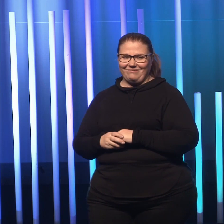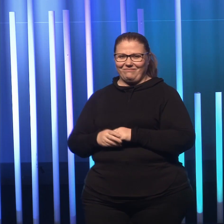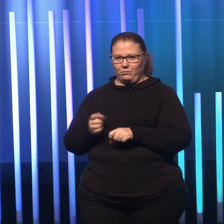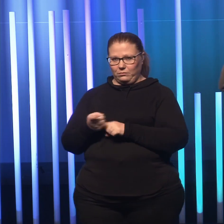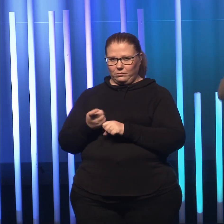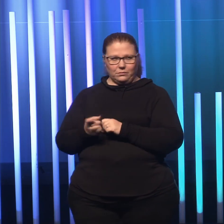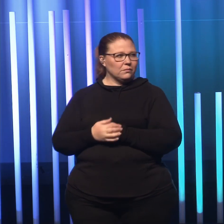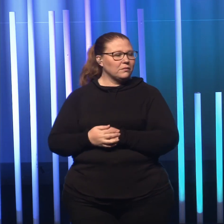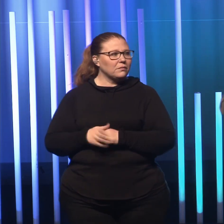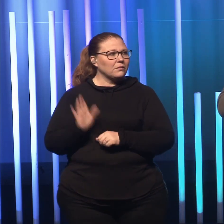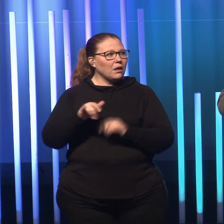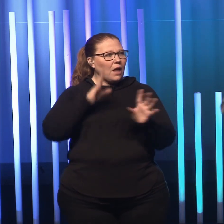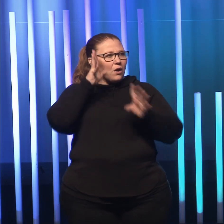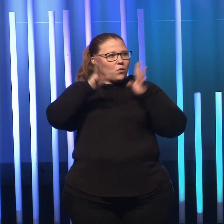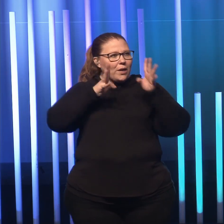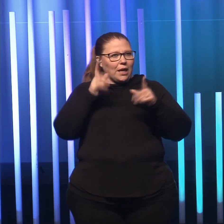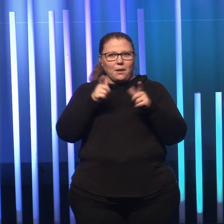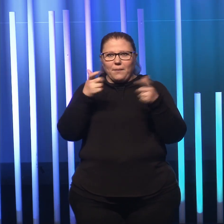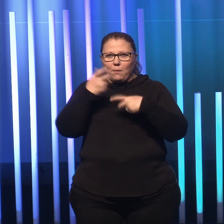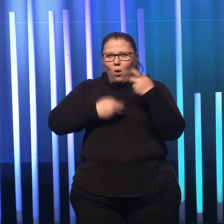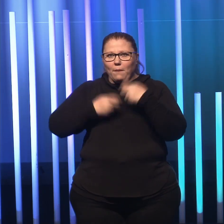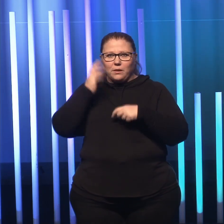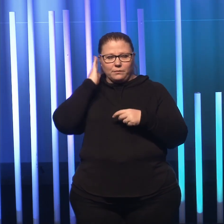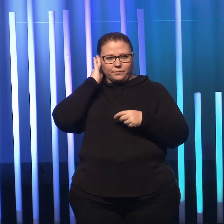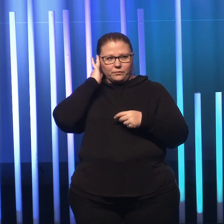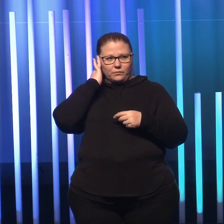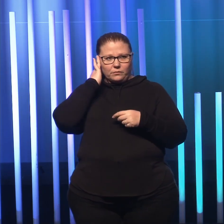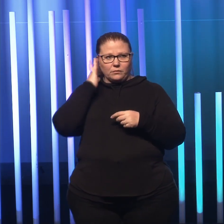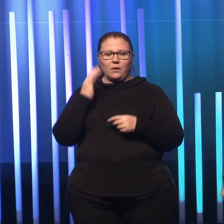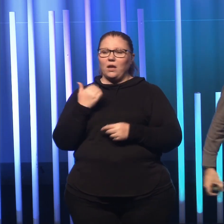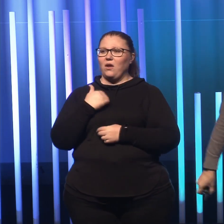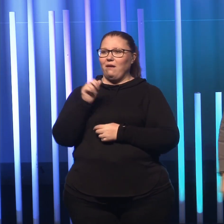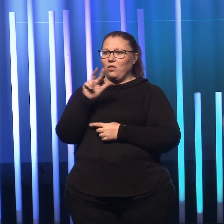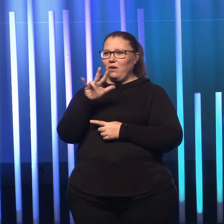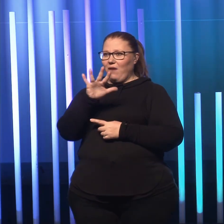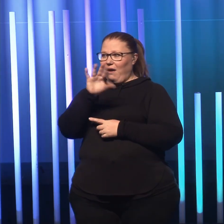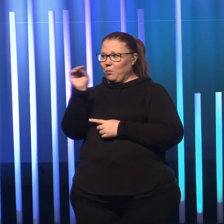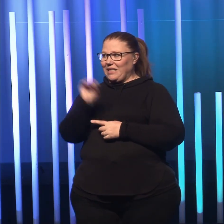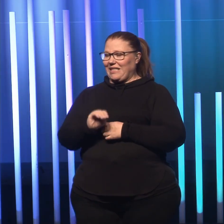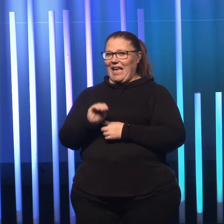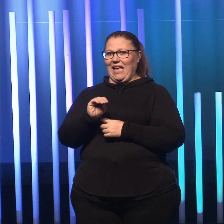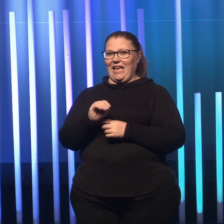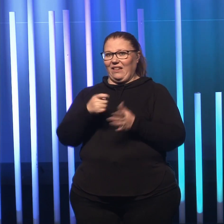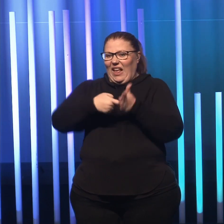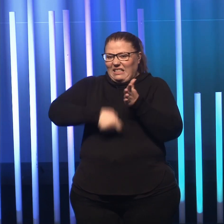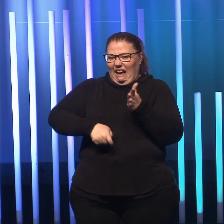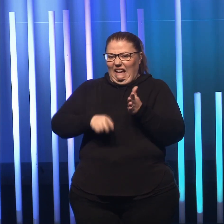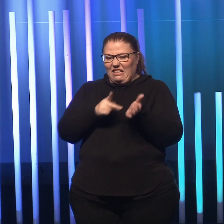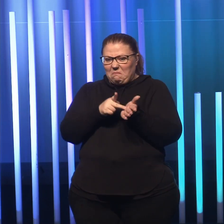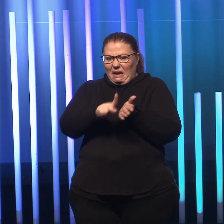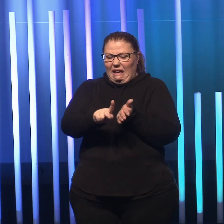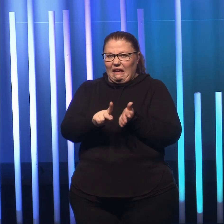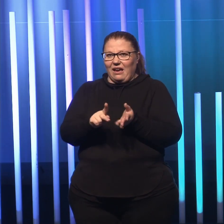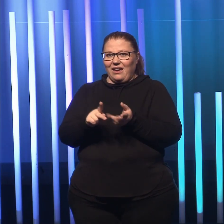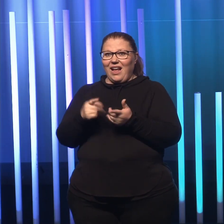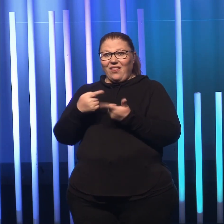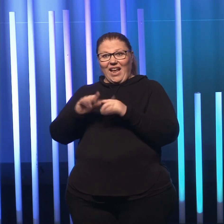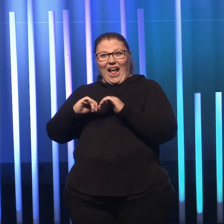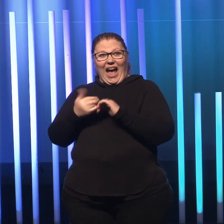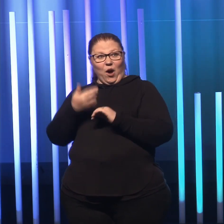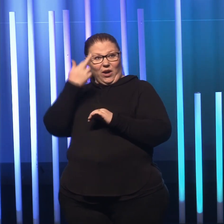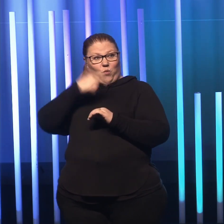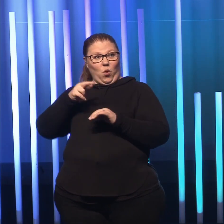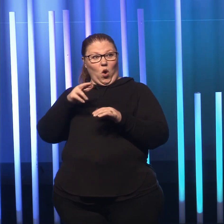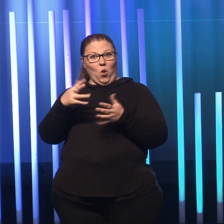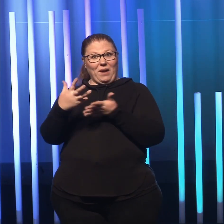So this creates a big problem. Now, you got 35% tax burden, and on top of that, how Rome collected taxes was they